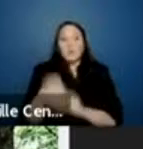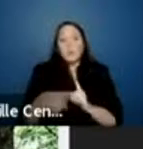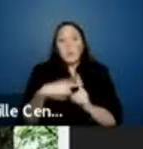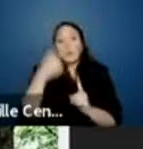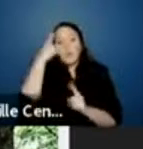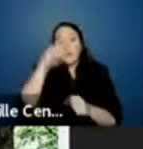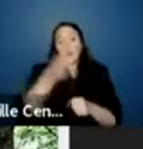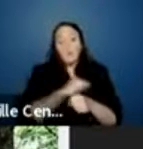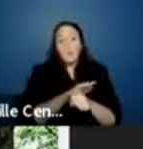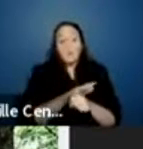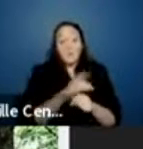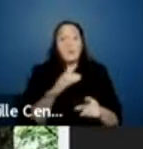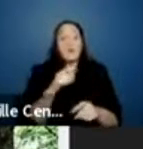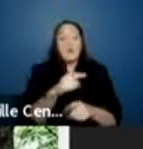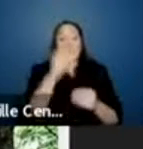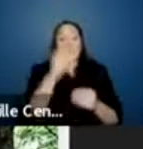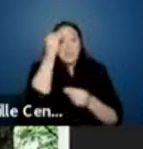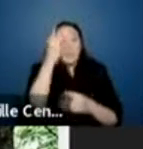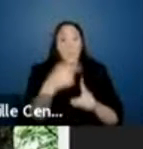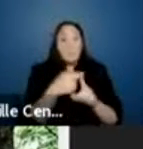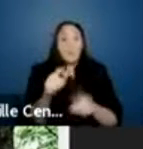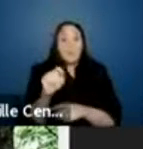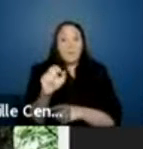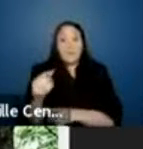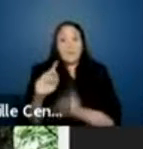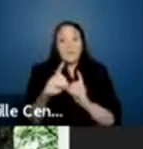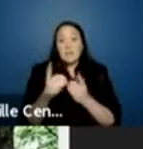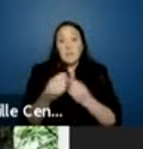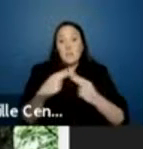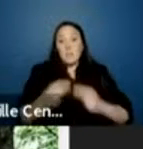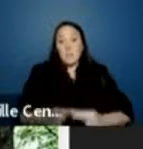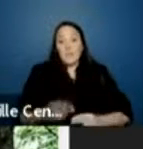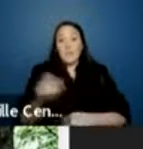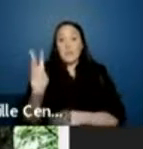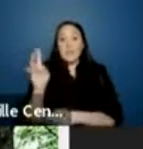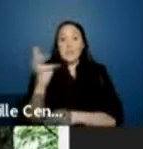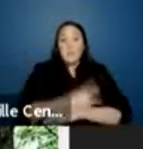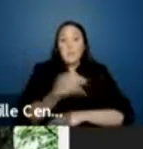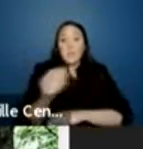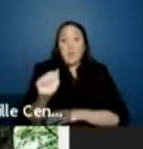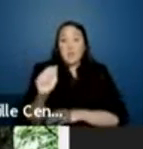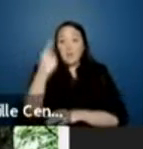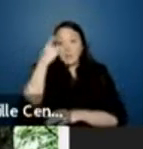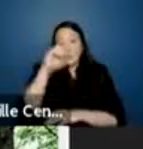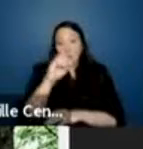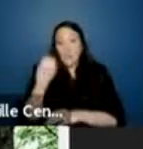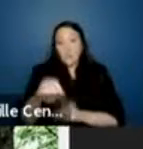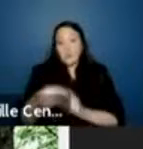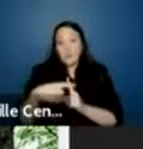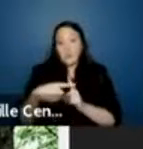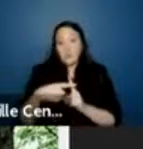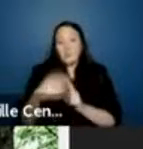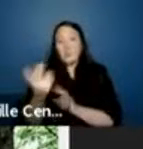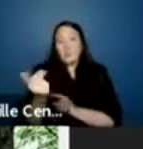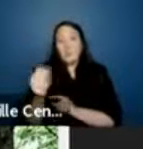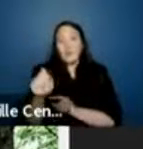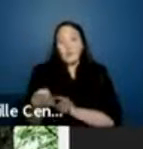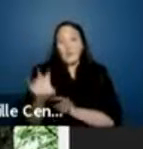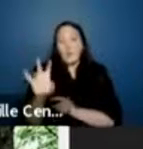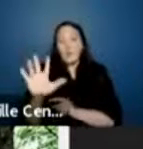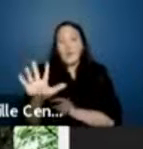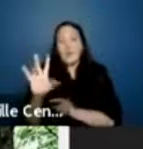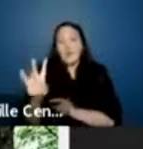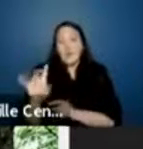This data is received from the Tennessee Department of Health, and the 7-day average for percent positive in Knox County is